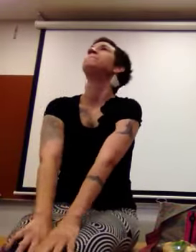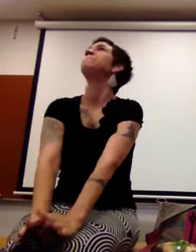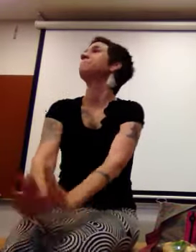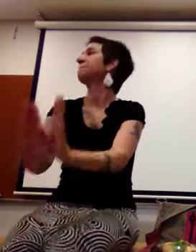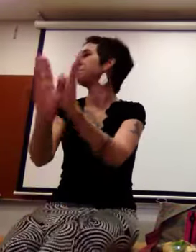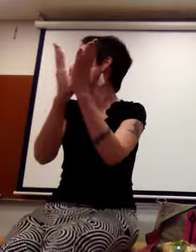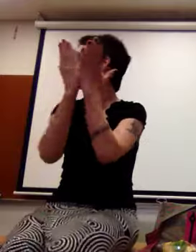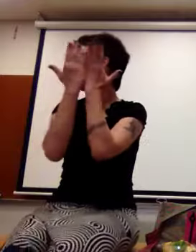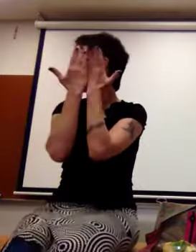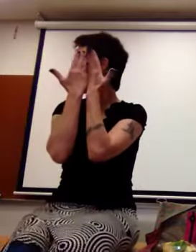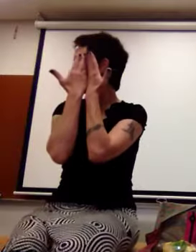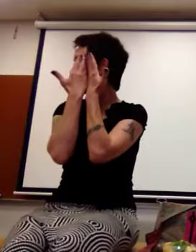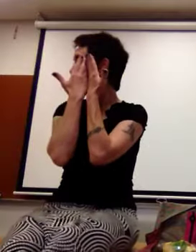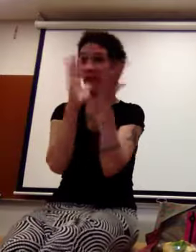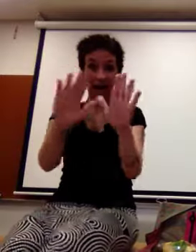Enjoy yourself.